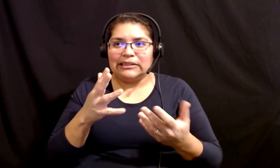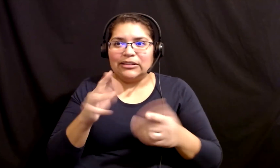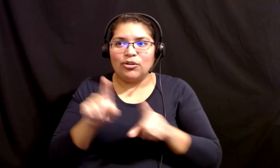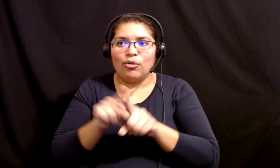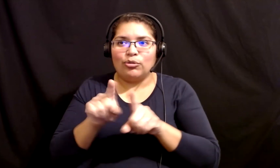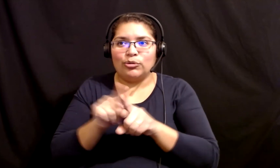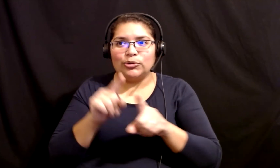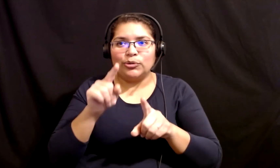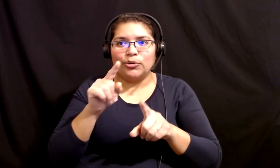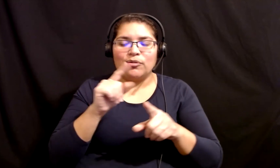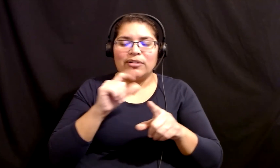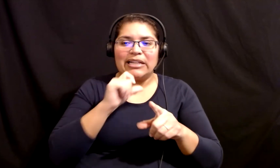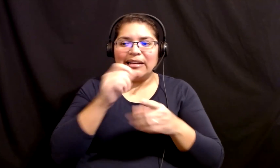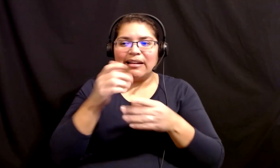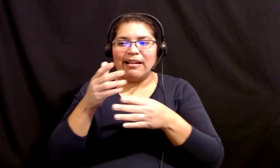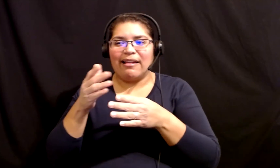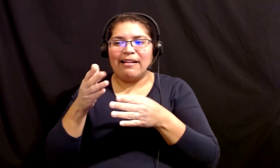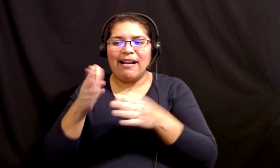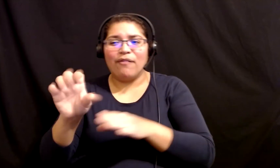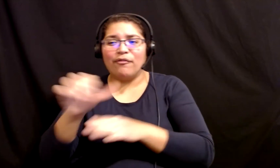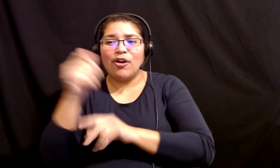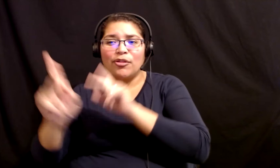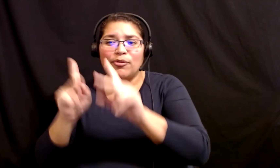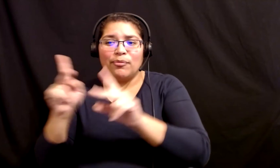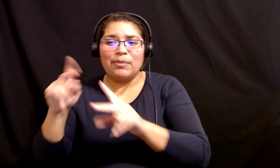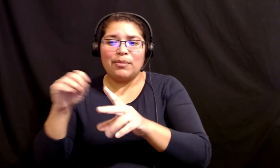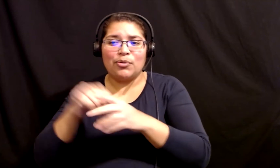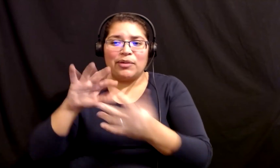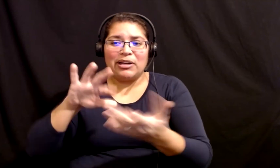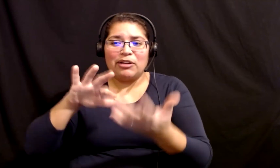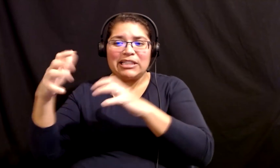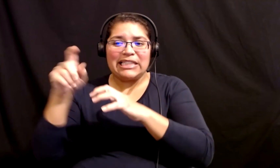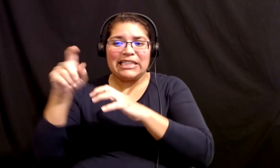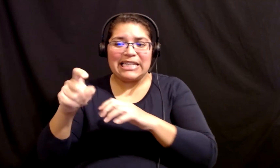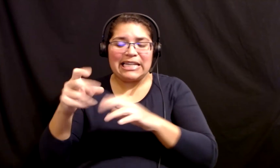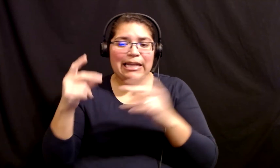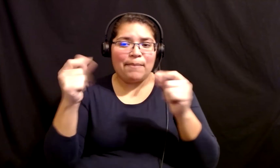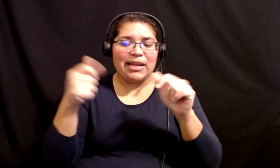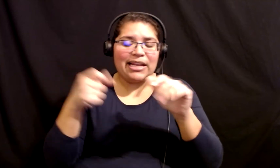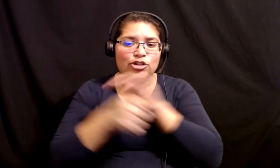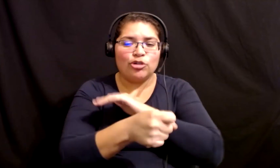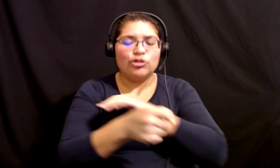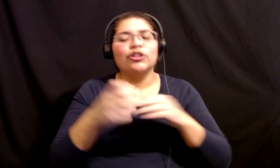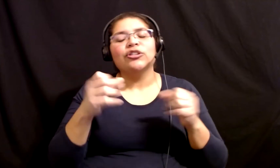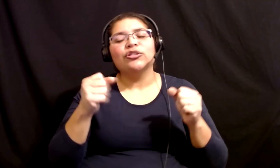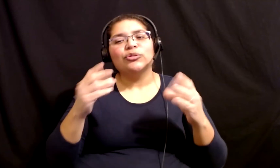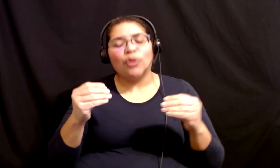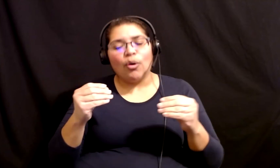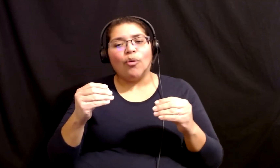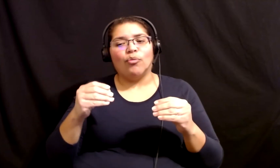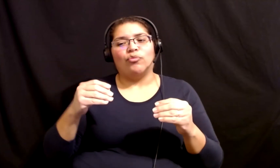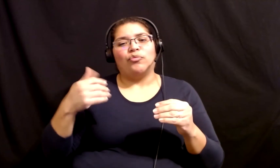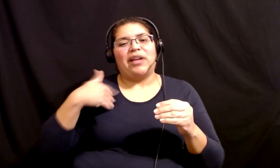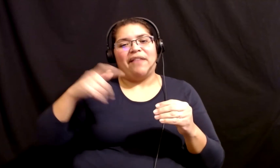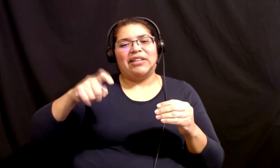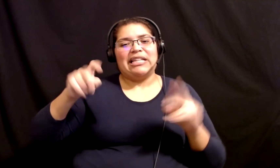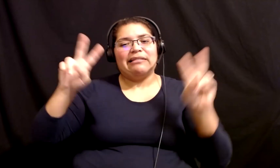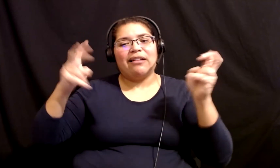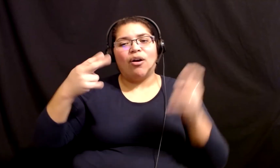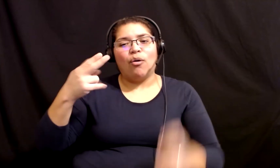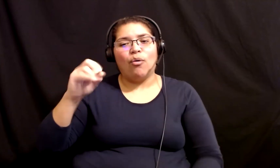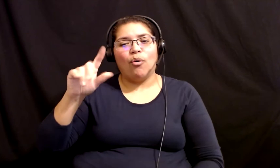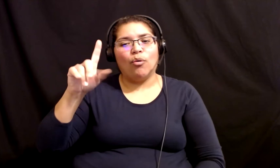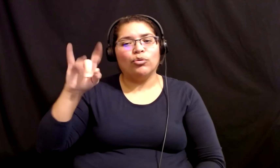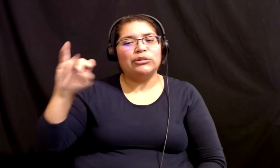capacity for people who are in crisis and need emergency shelter. So there's this sort of need for a holding space, and whether